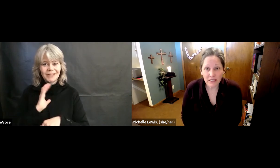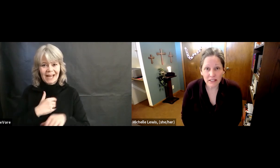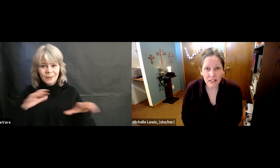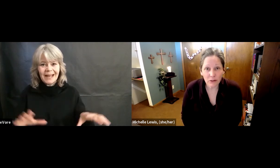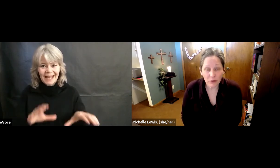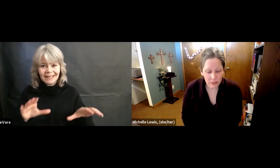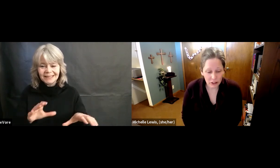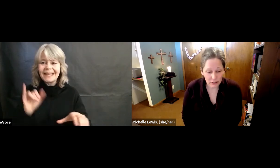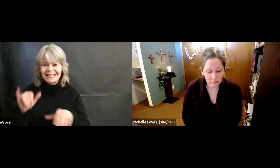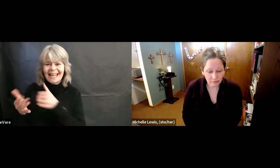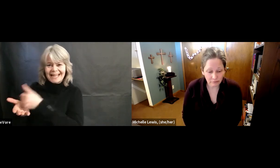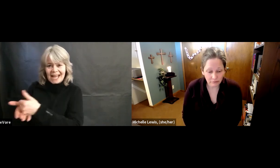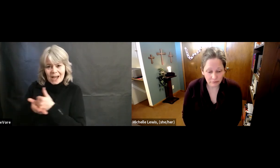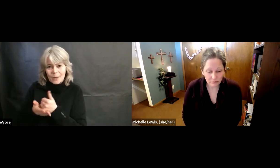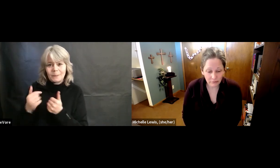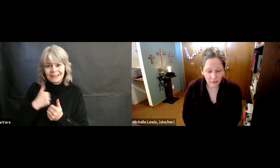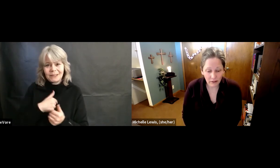us continue our mission